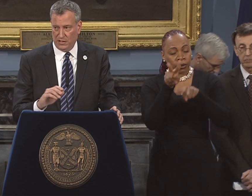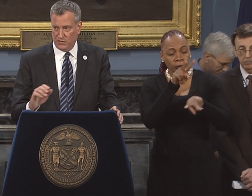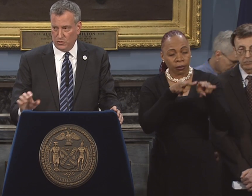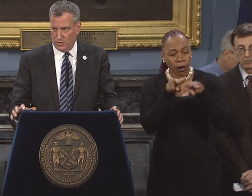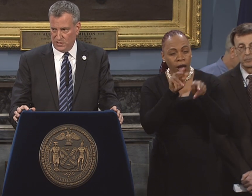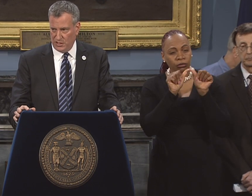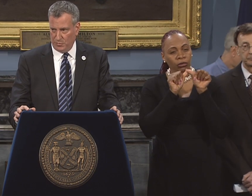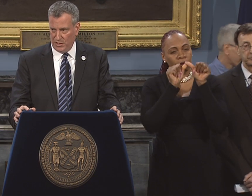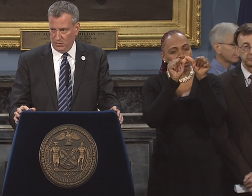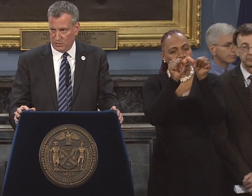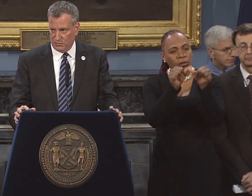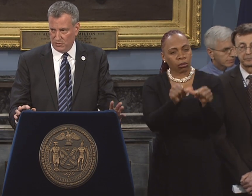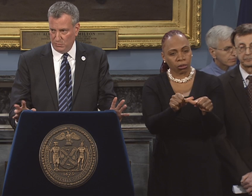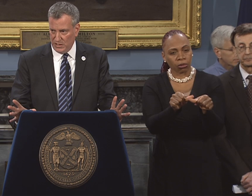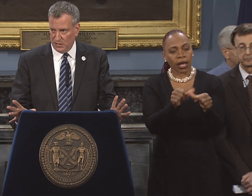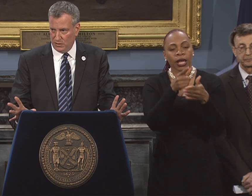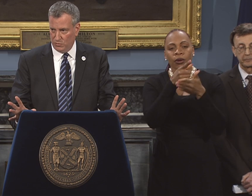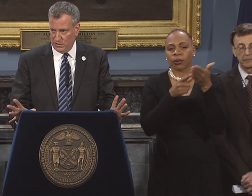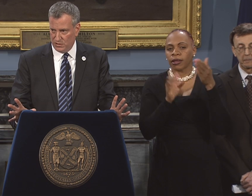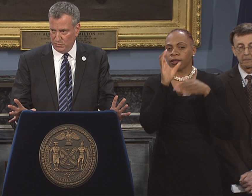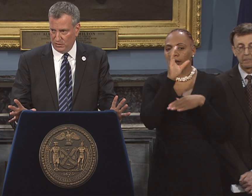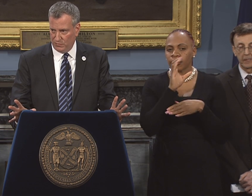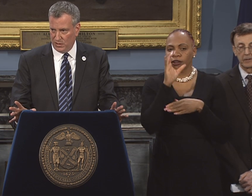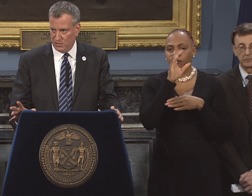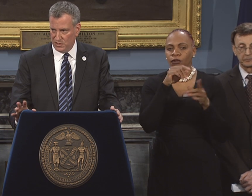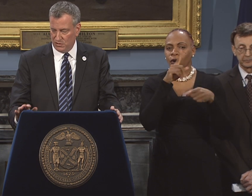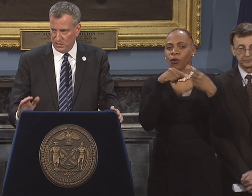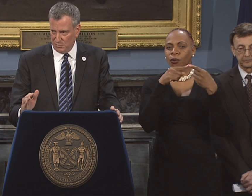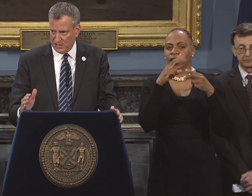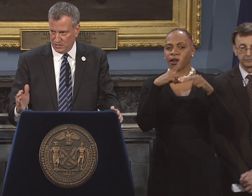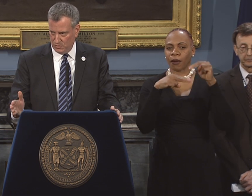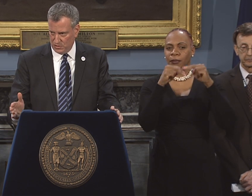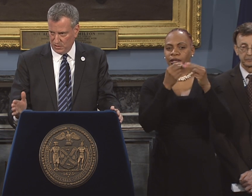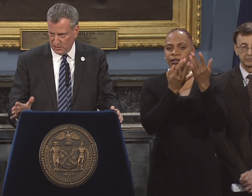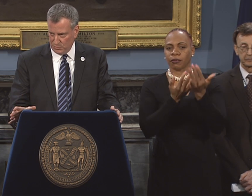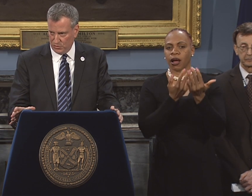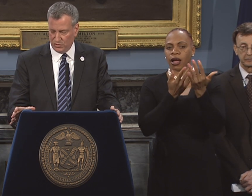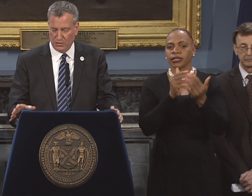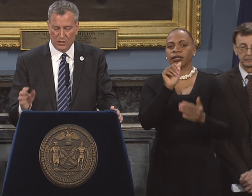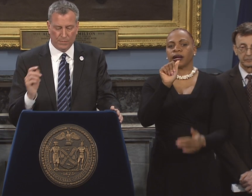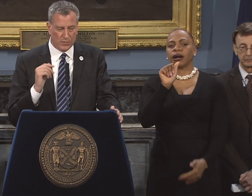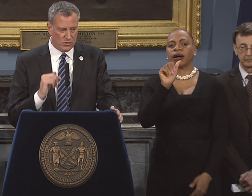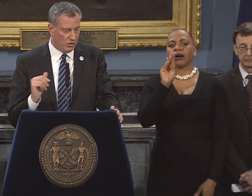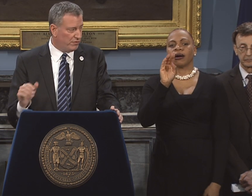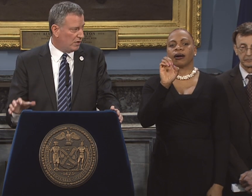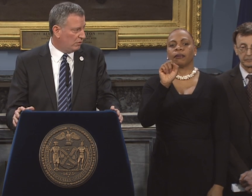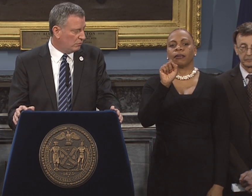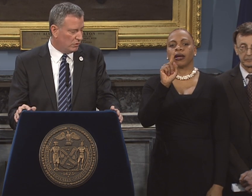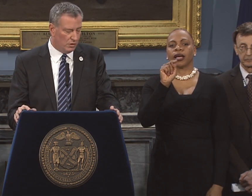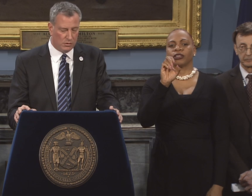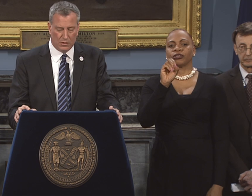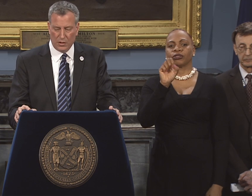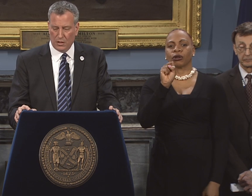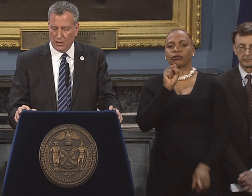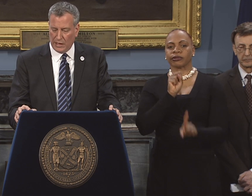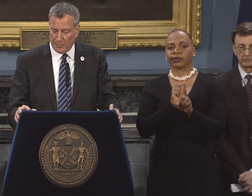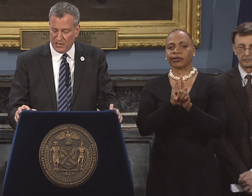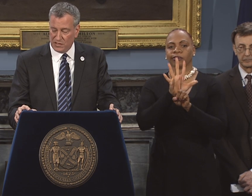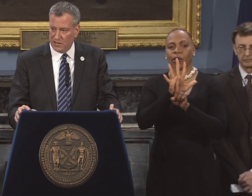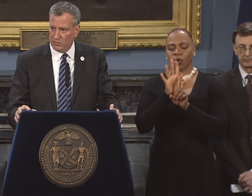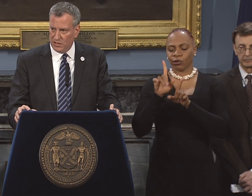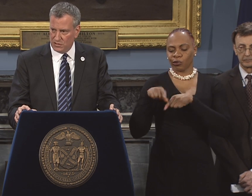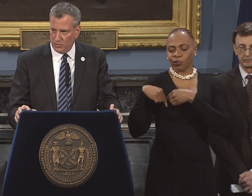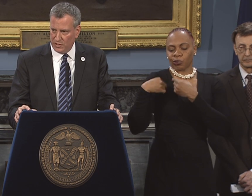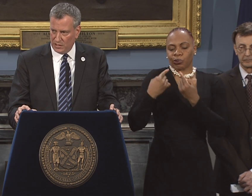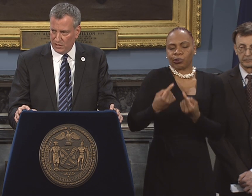of the things, of course, DEP looks for immediately when there's a building fire is there asbestos exposure. So far, we're happy